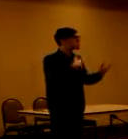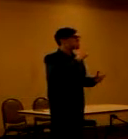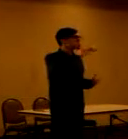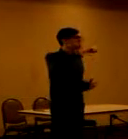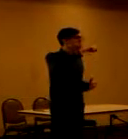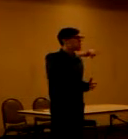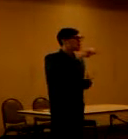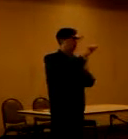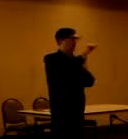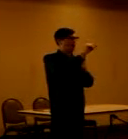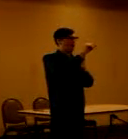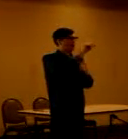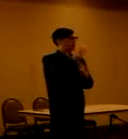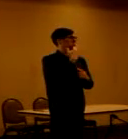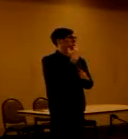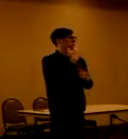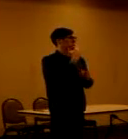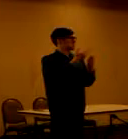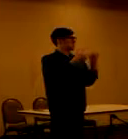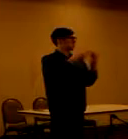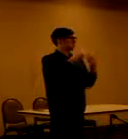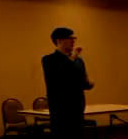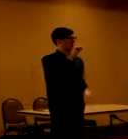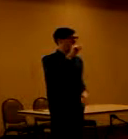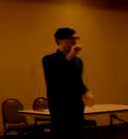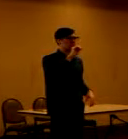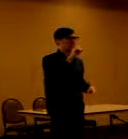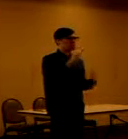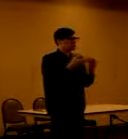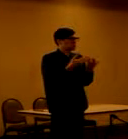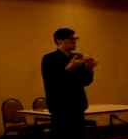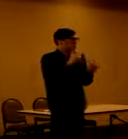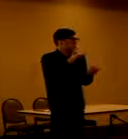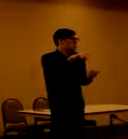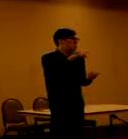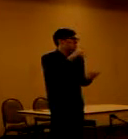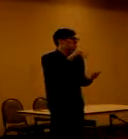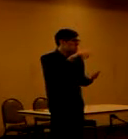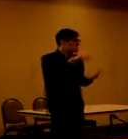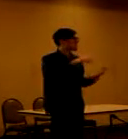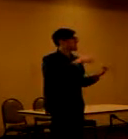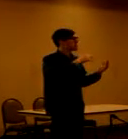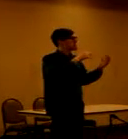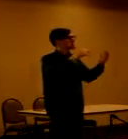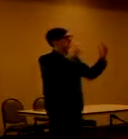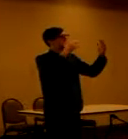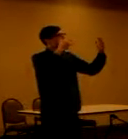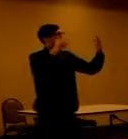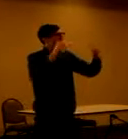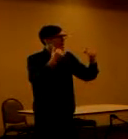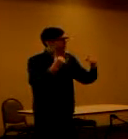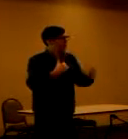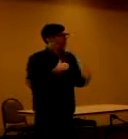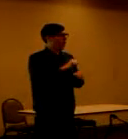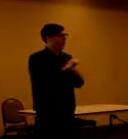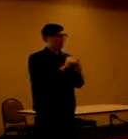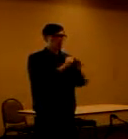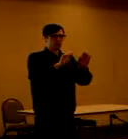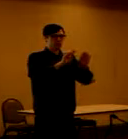Gallaudet and I thought I just spelled my name, Adam, it's easy. I don't really need a sign name. And then now that